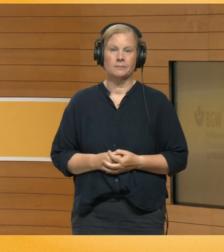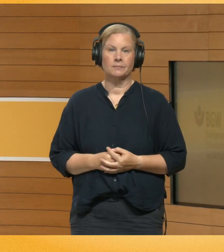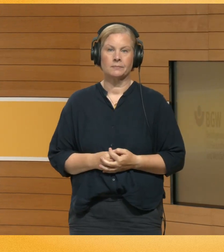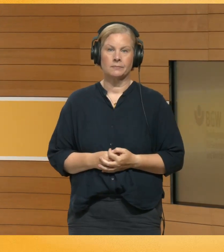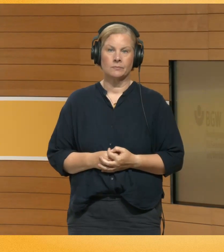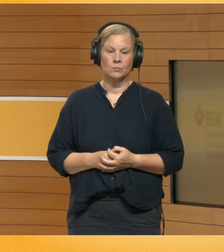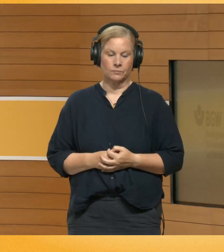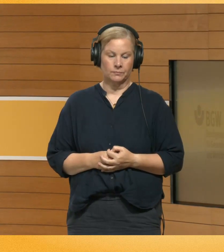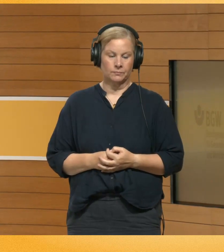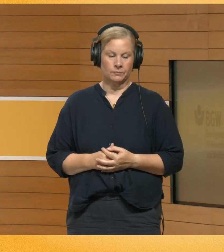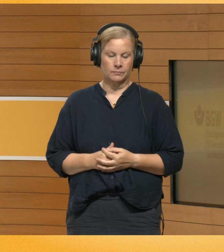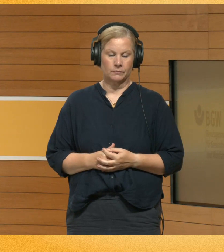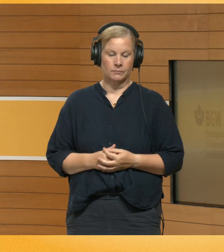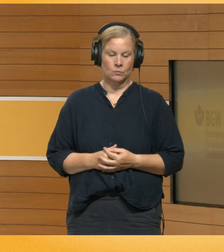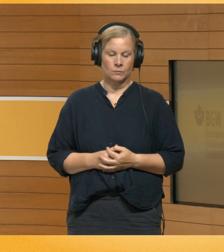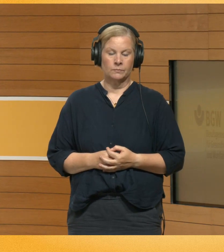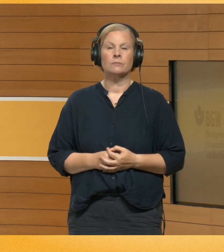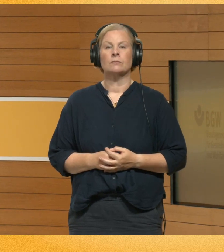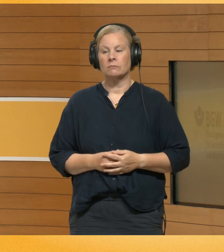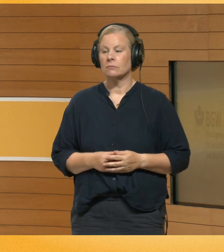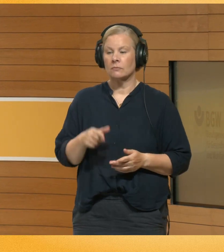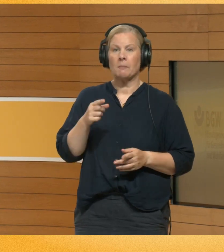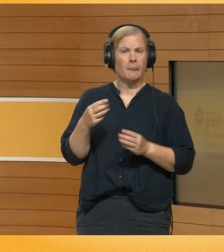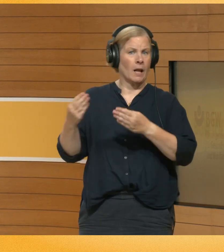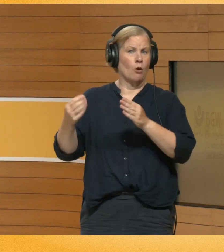but the fact of the matter is that a